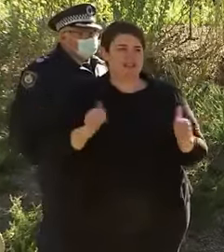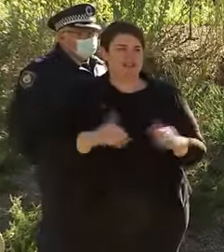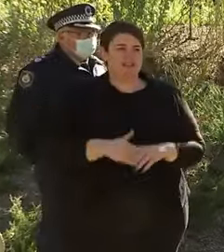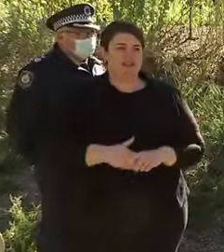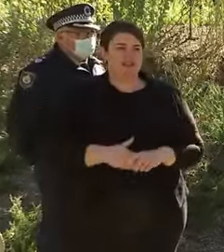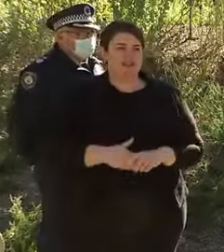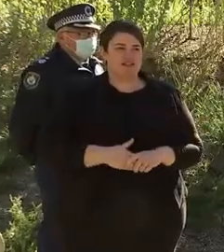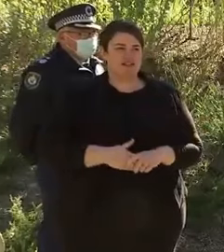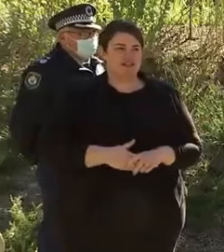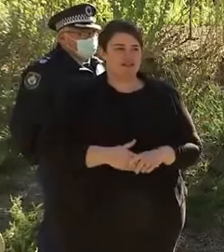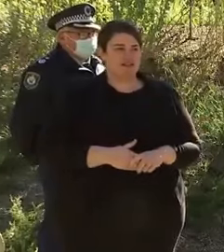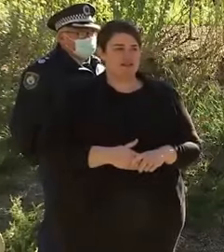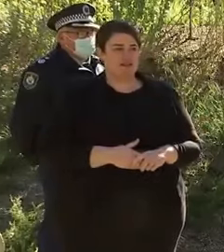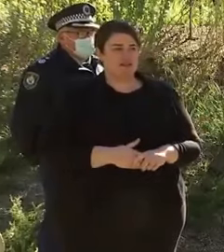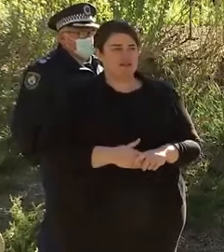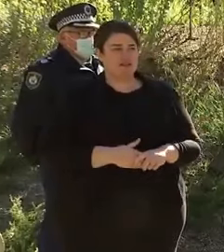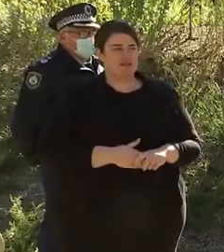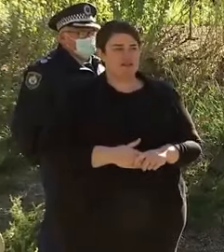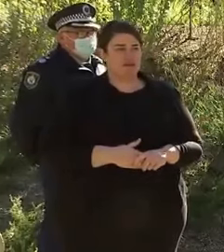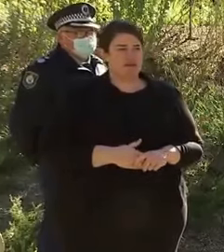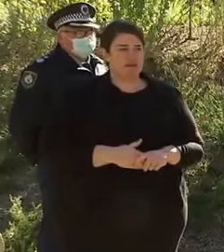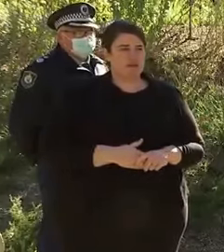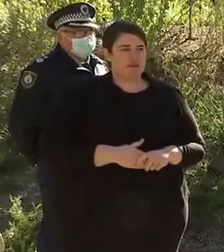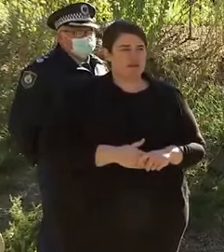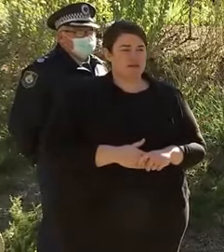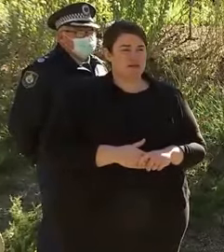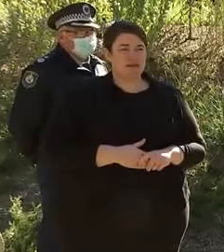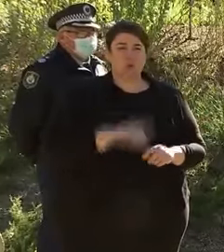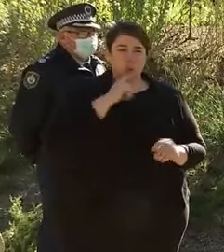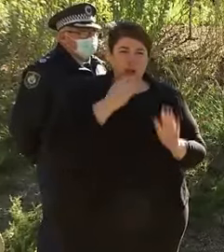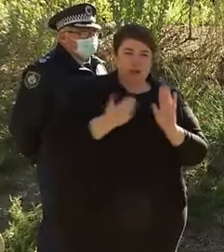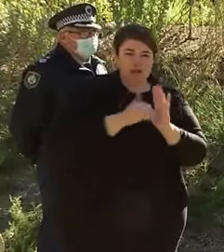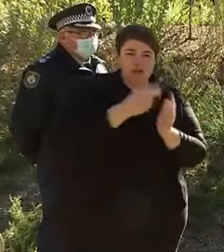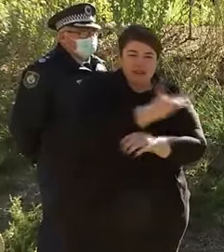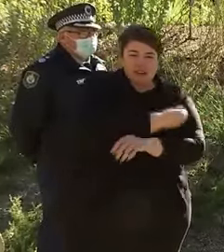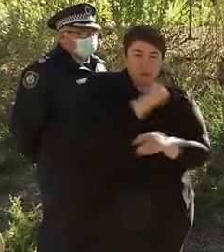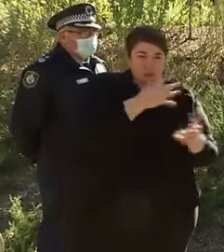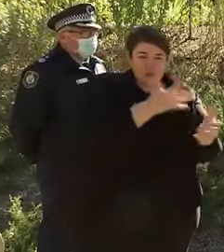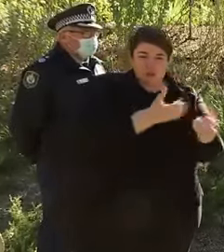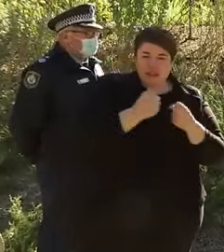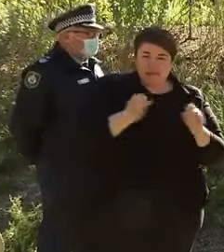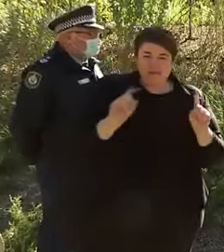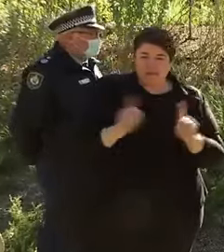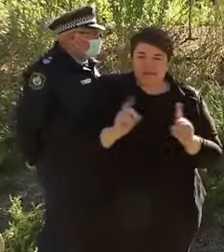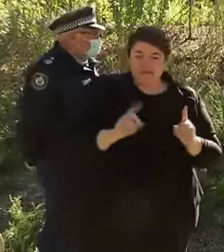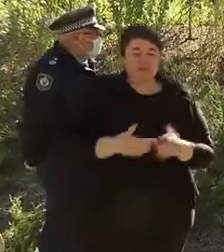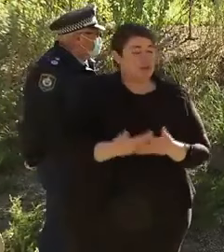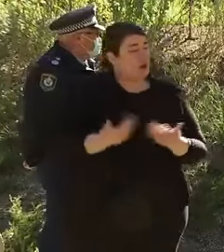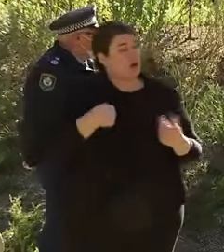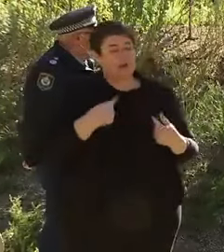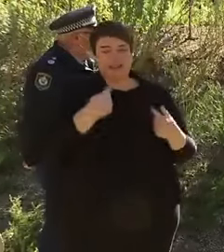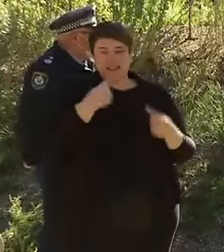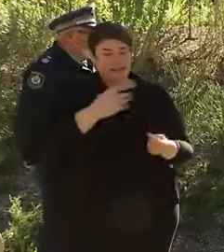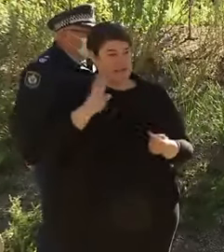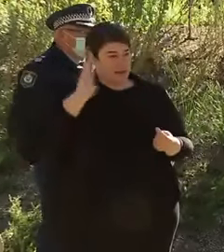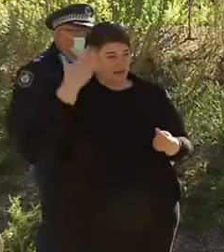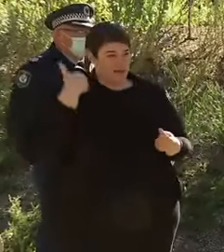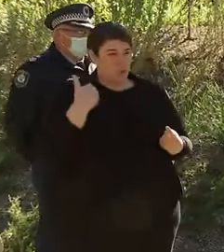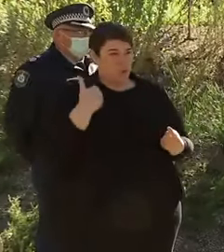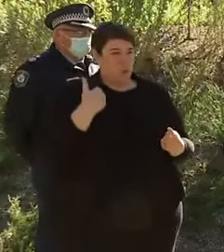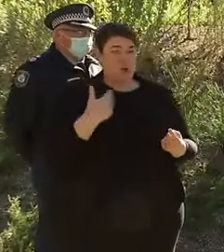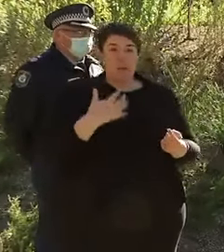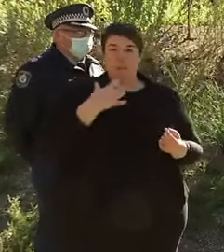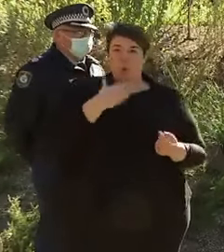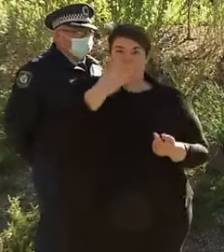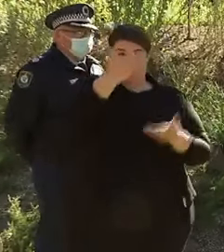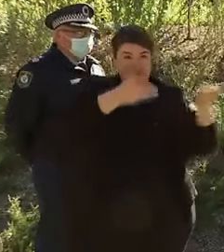Do you have the supply though to meet that projected demand? If it's increasing, do you have the supply demand? I've said on many occasions, the more doses